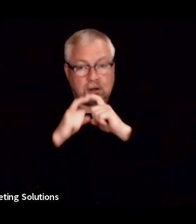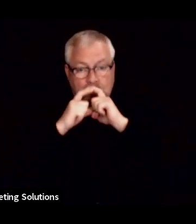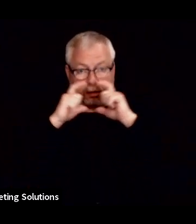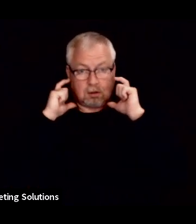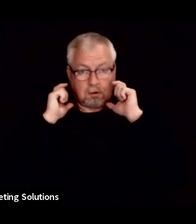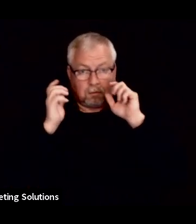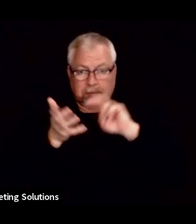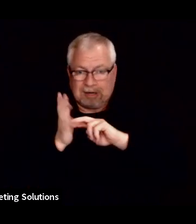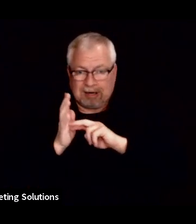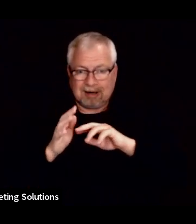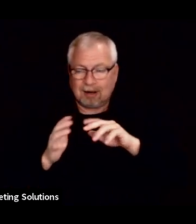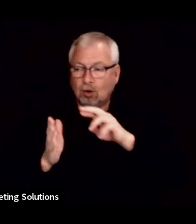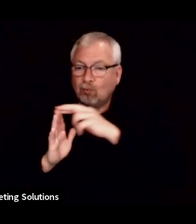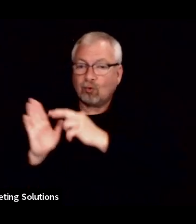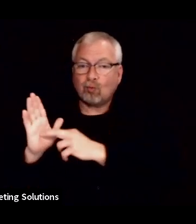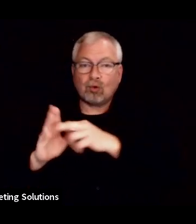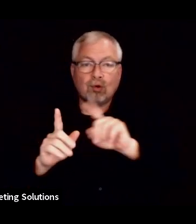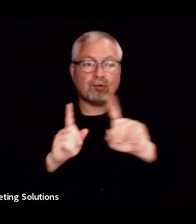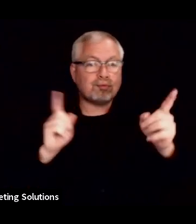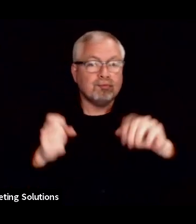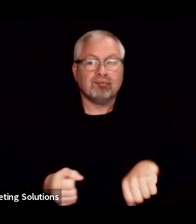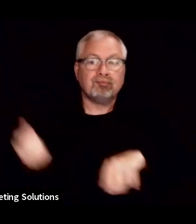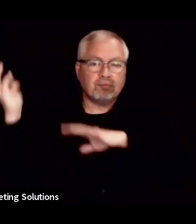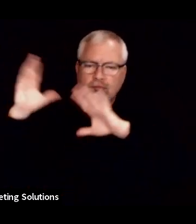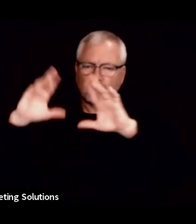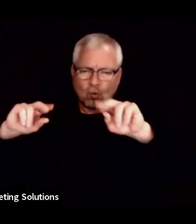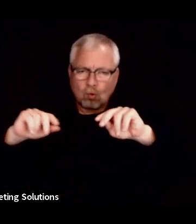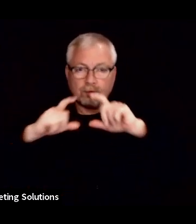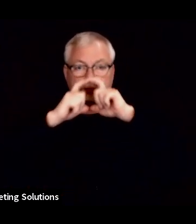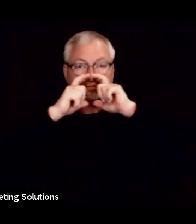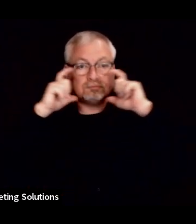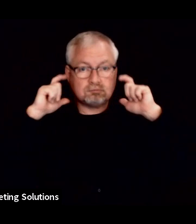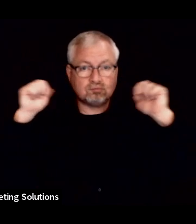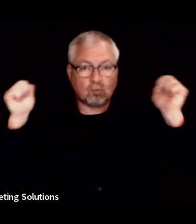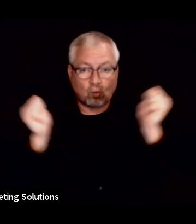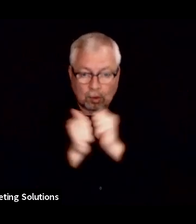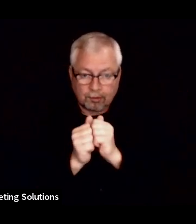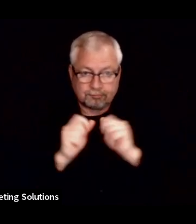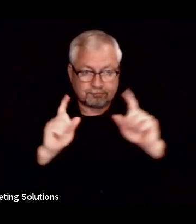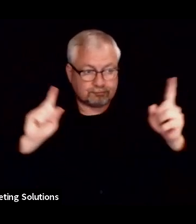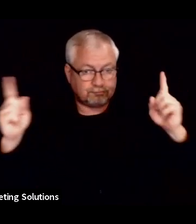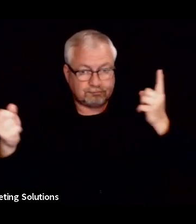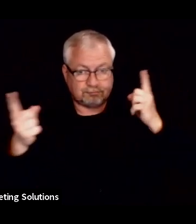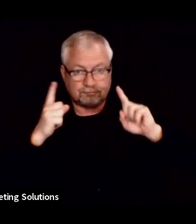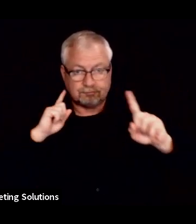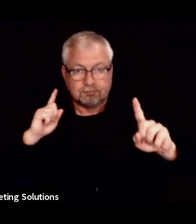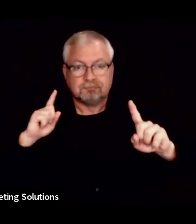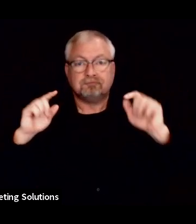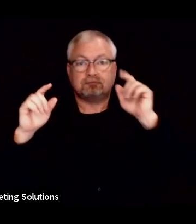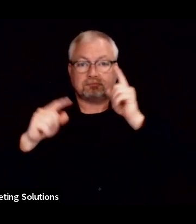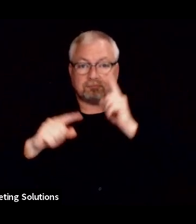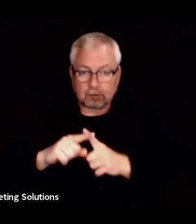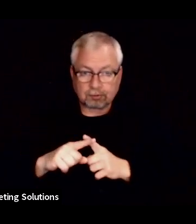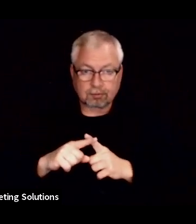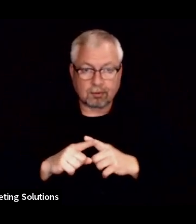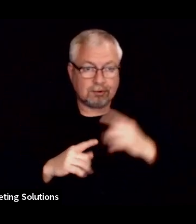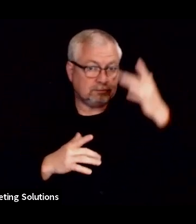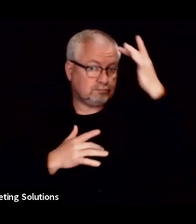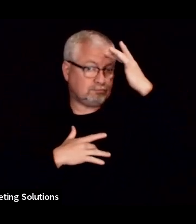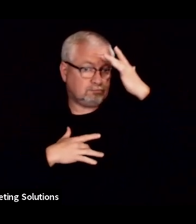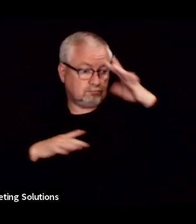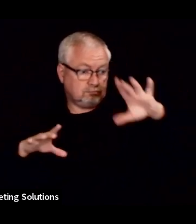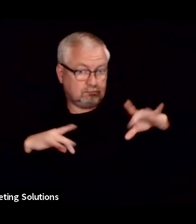in combination with keeping a safe social distance of 6 feet at least, and avoiding